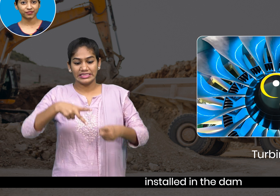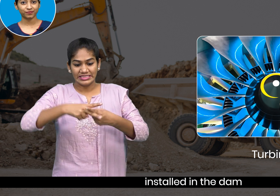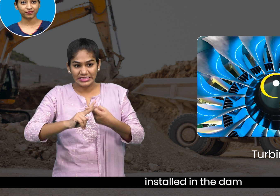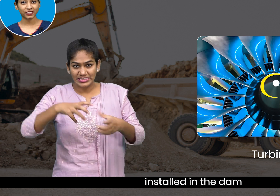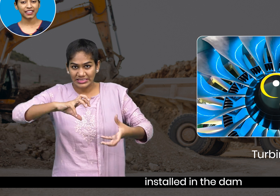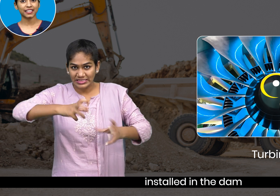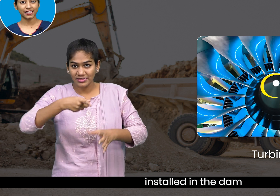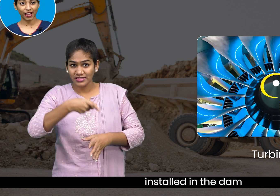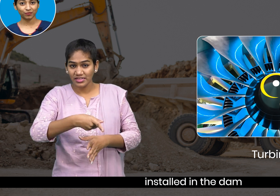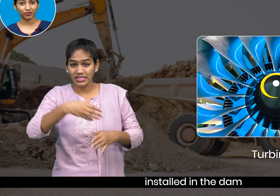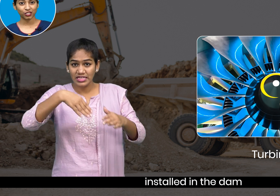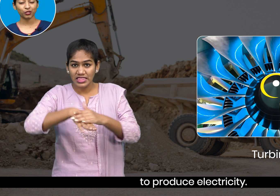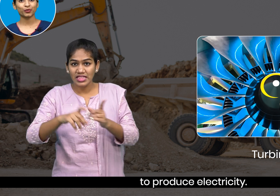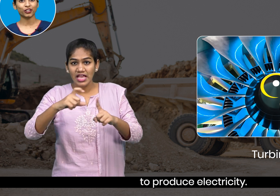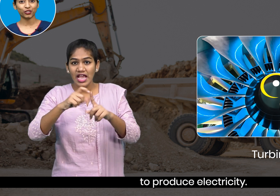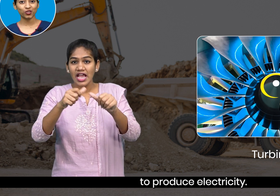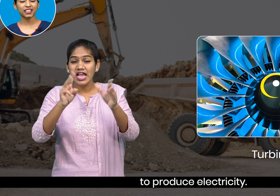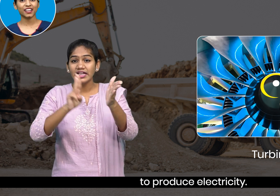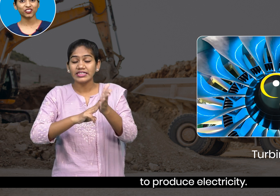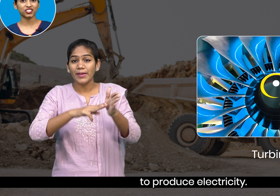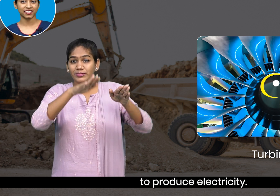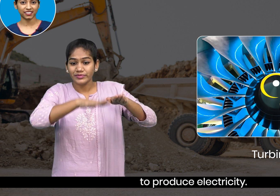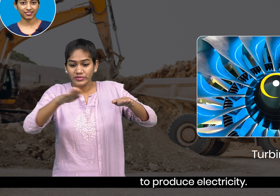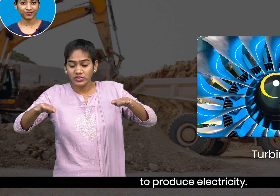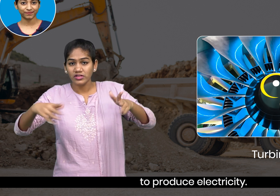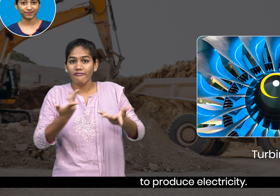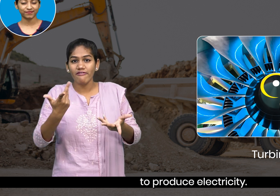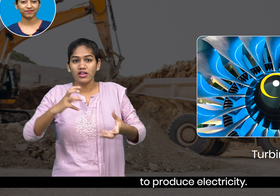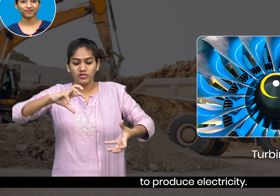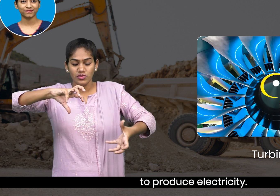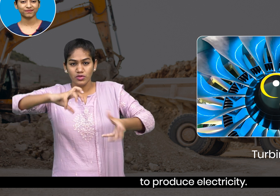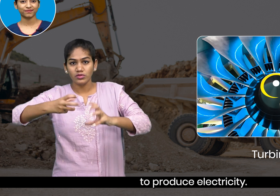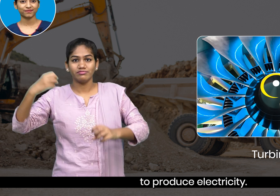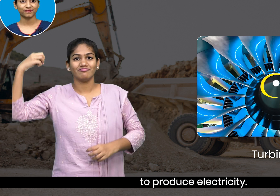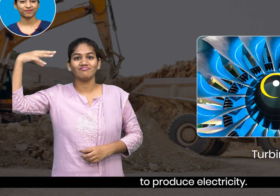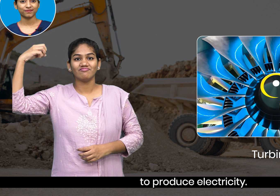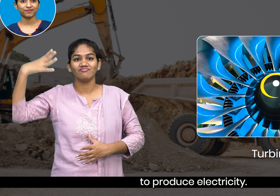installed in the dam to produce electricity.